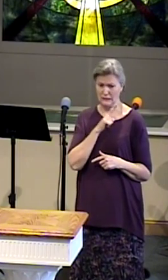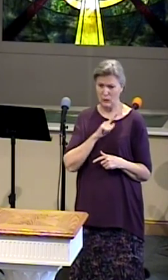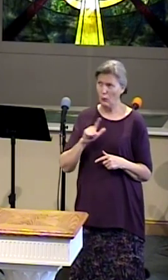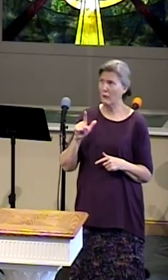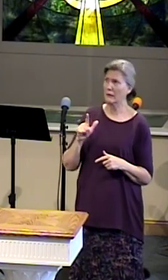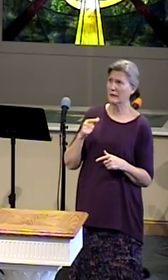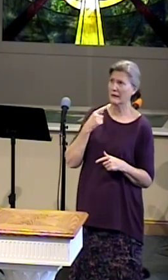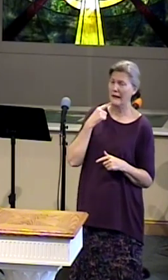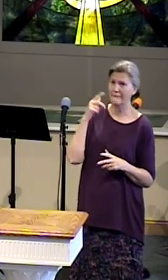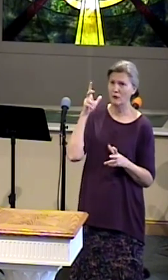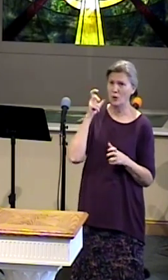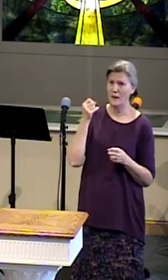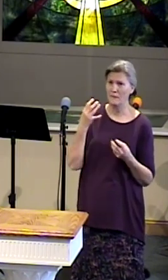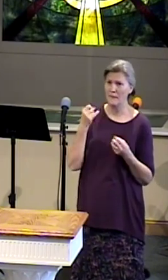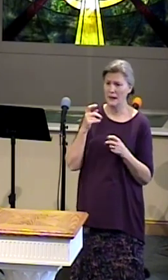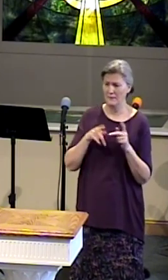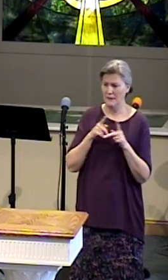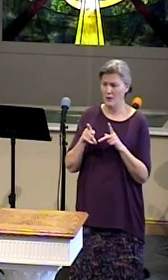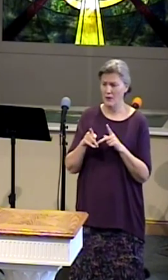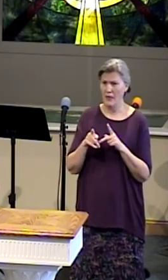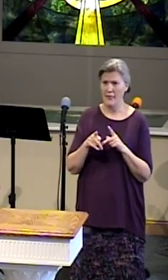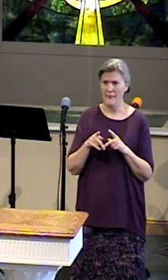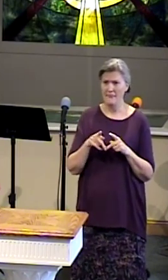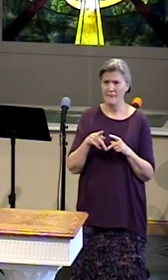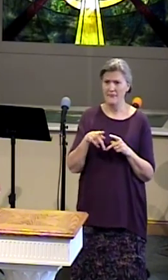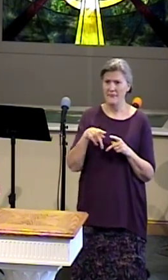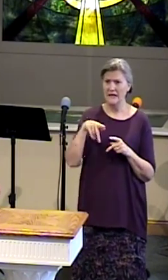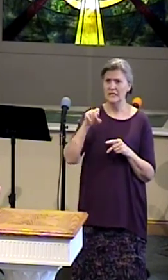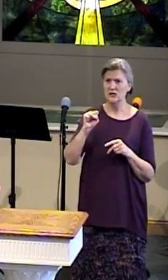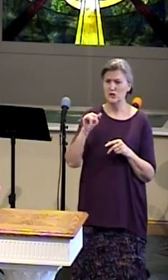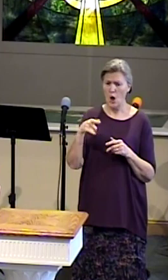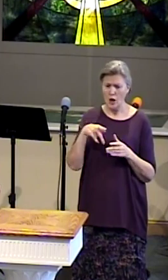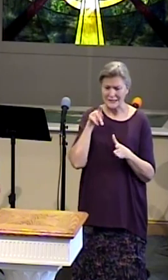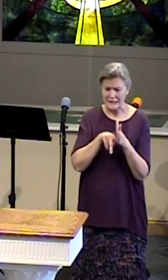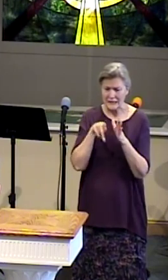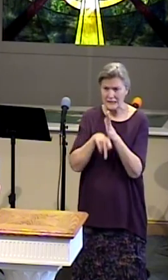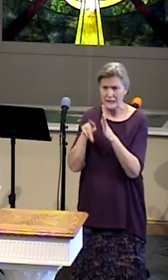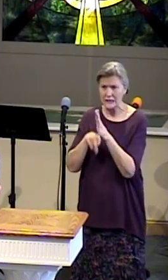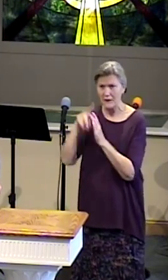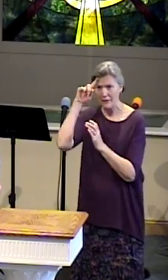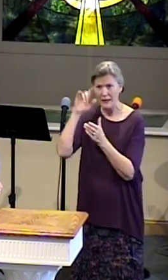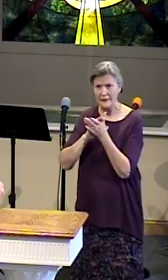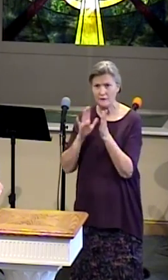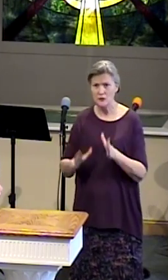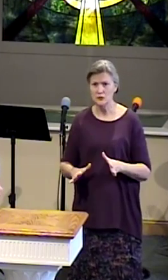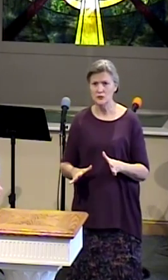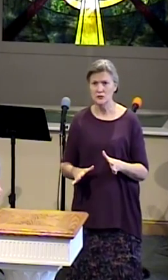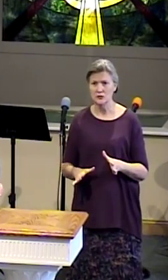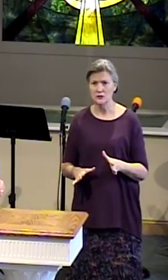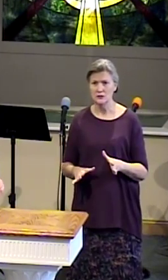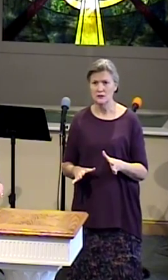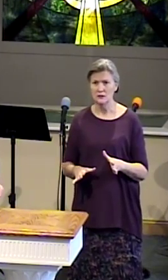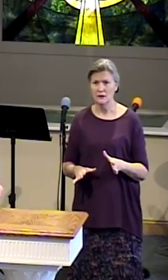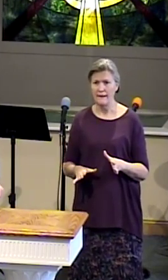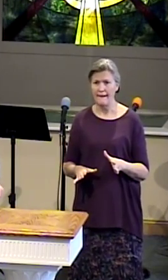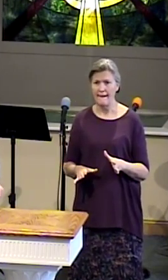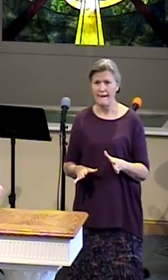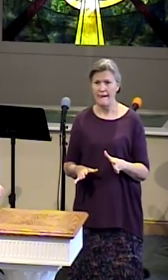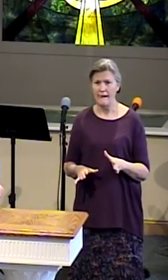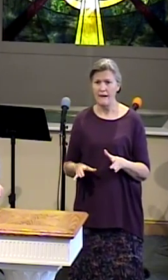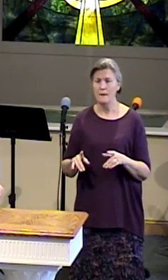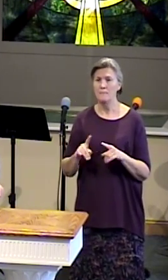He's got authority. But the Lord said, he's a chosen vessel. What Saul is waiting for